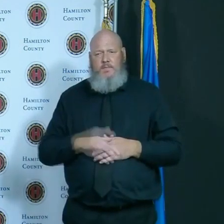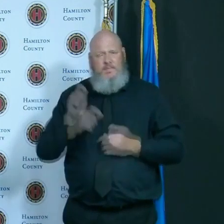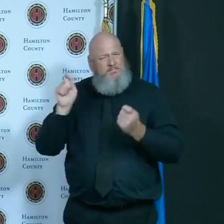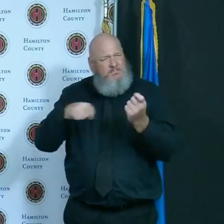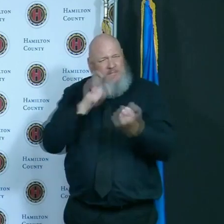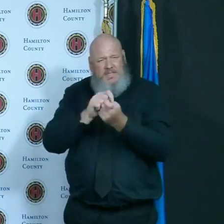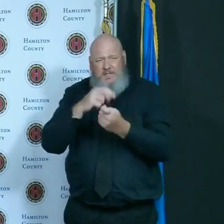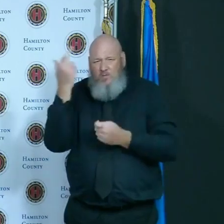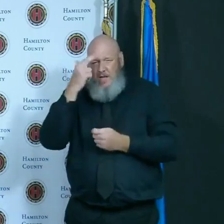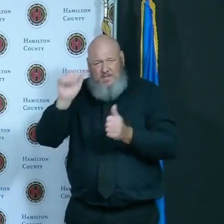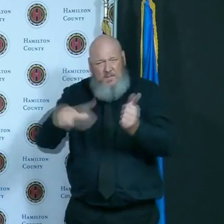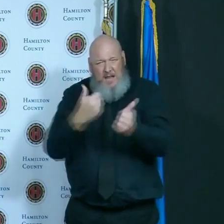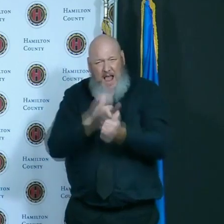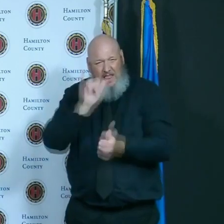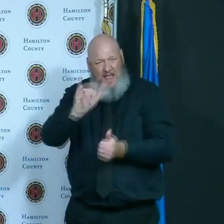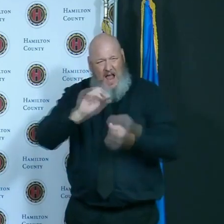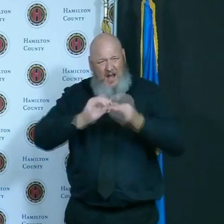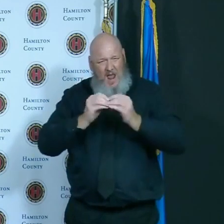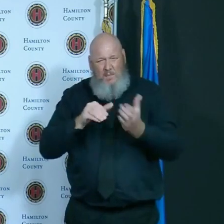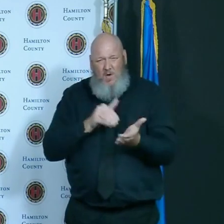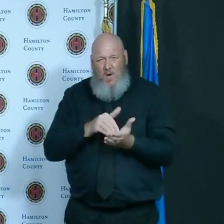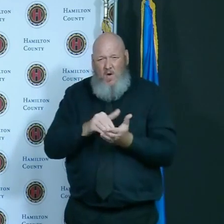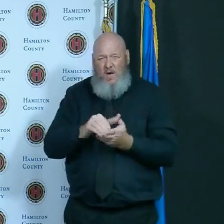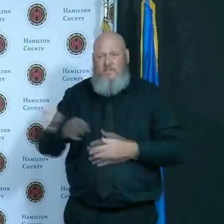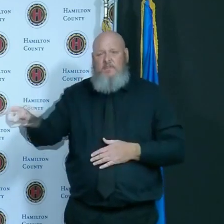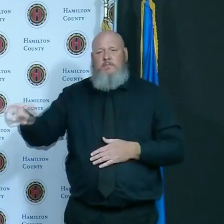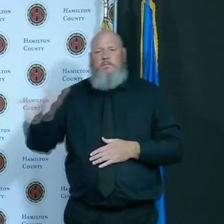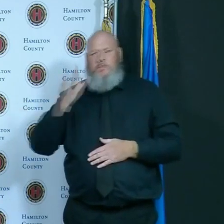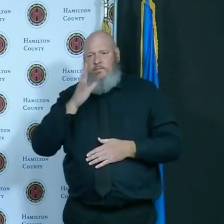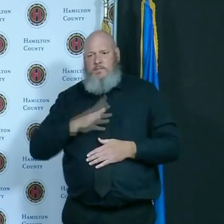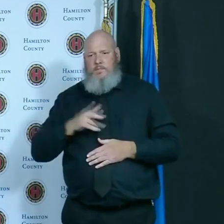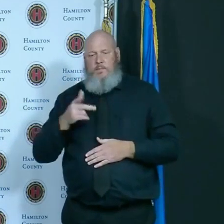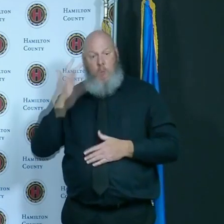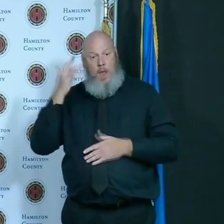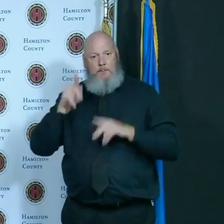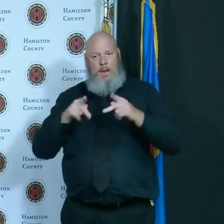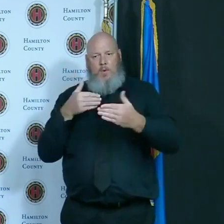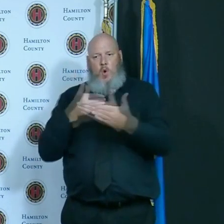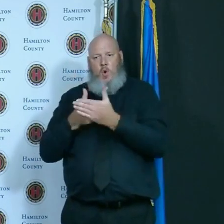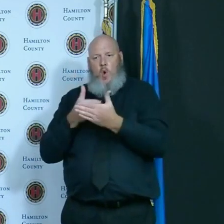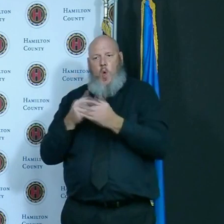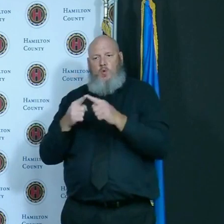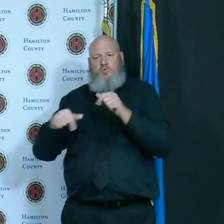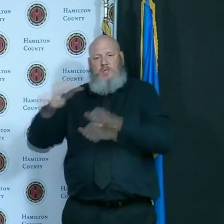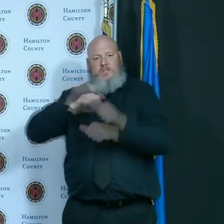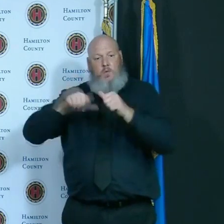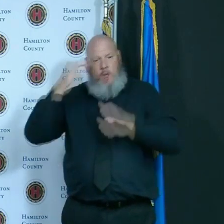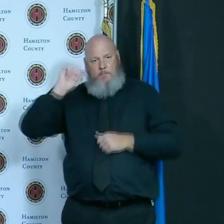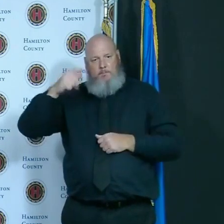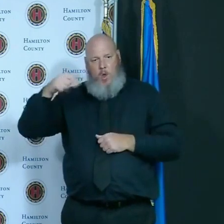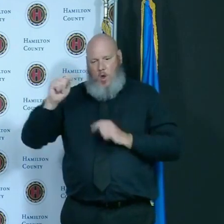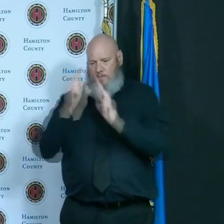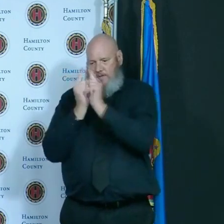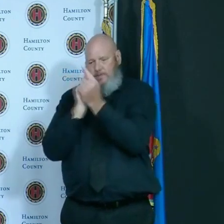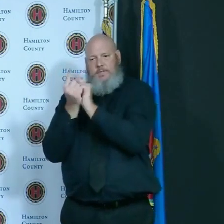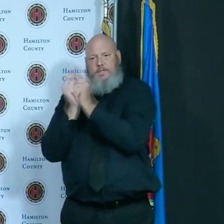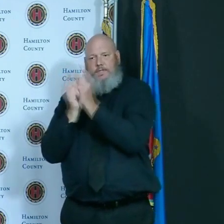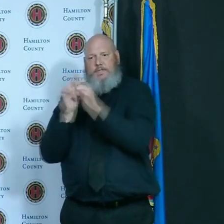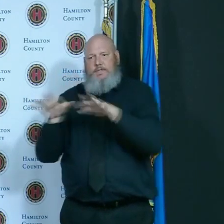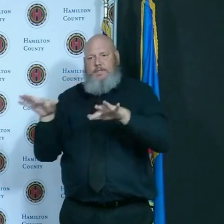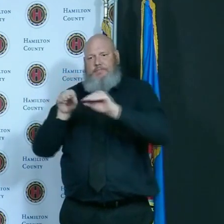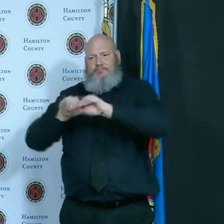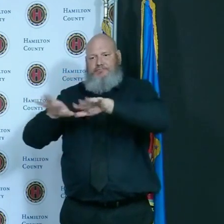So yes, besides density, it's underlying risk factors, higher percentages of people who are managing